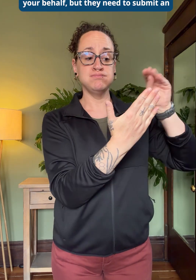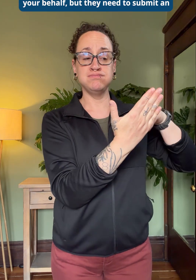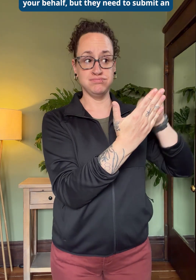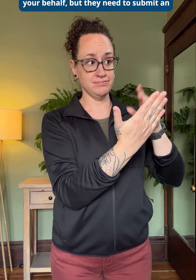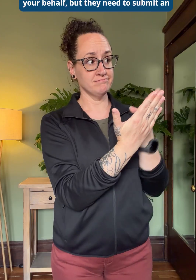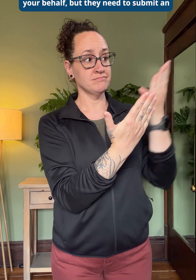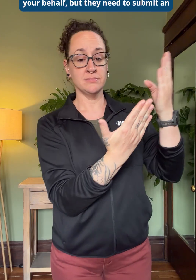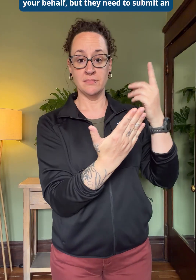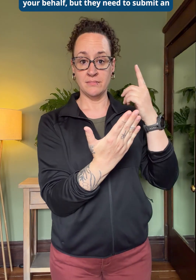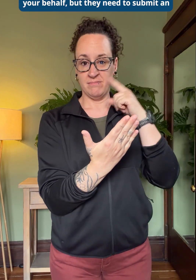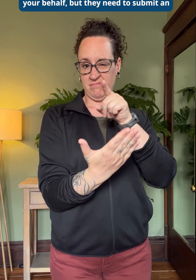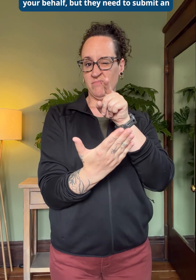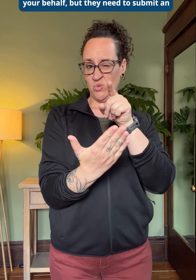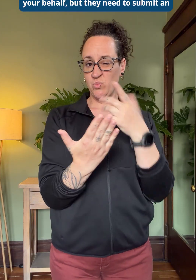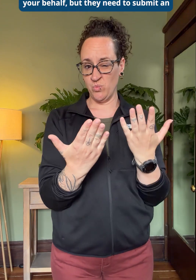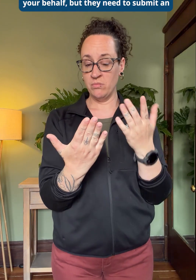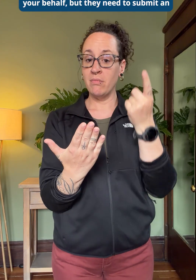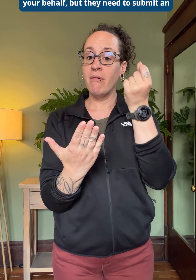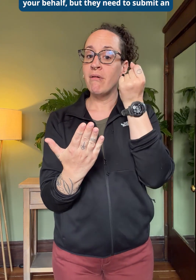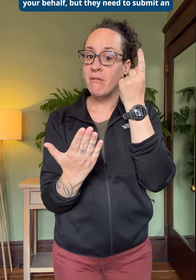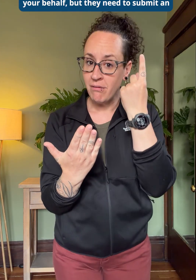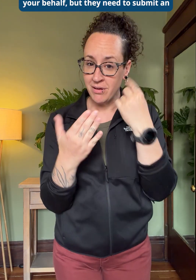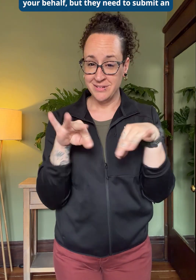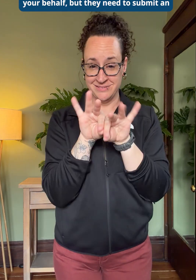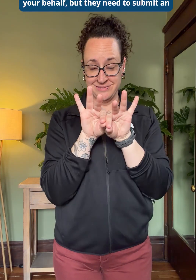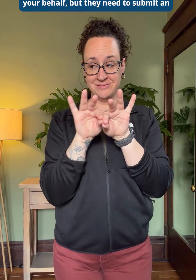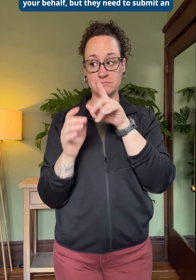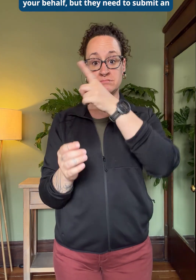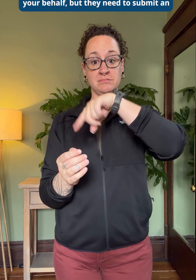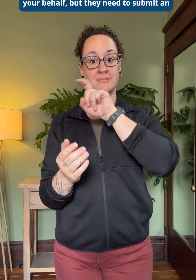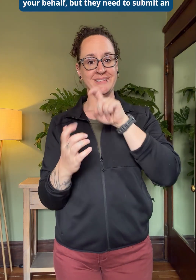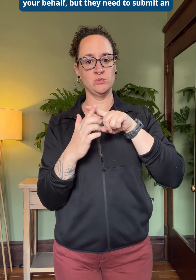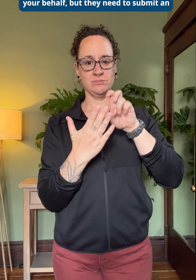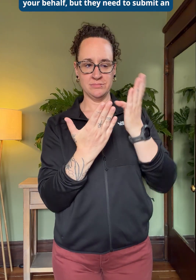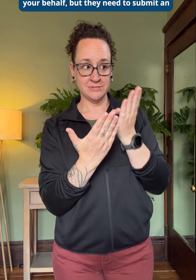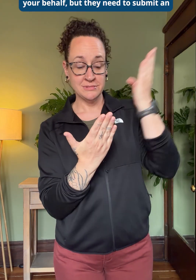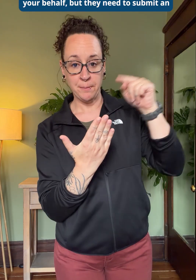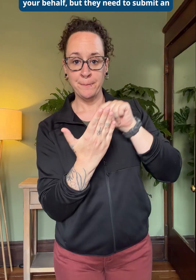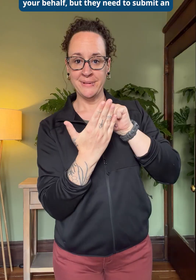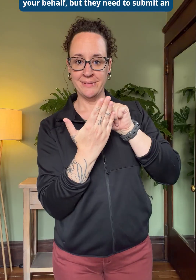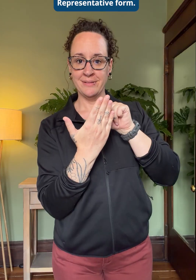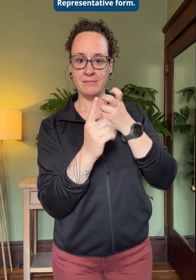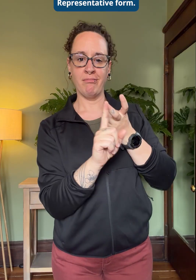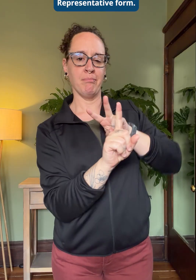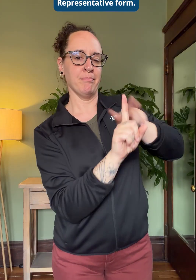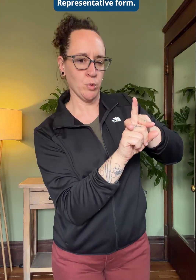advocate, can complete the appeal on your behalf, but they need to submit an appointment of representative